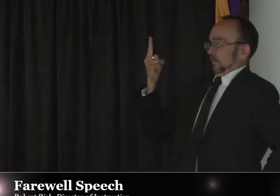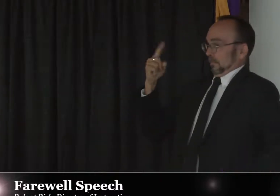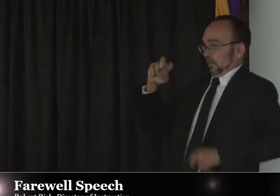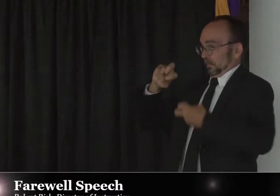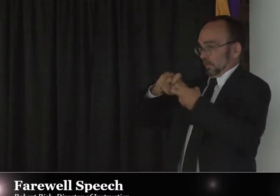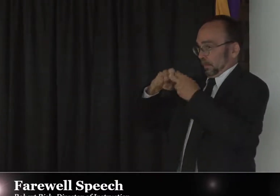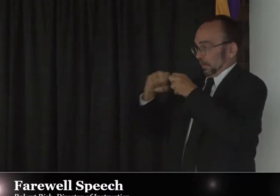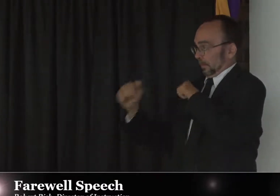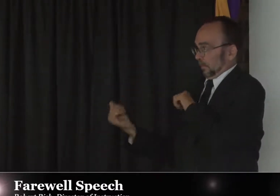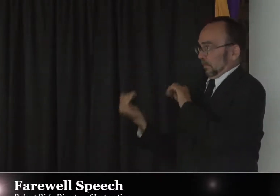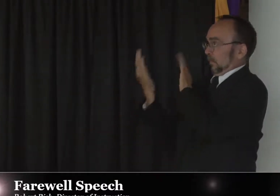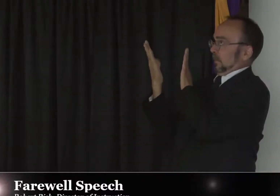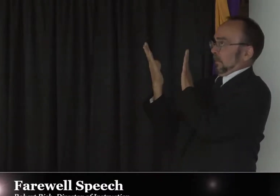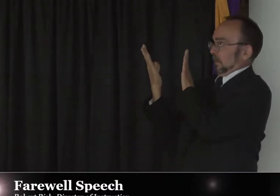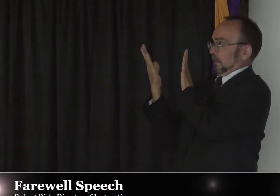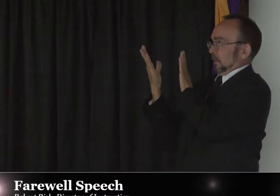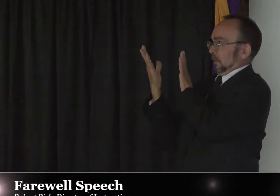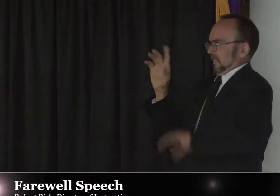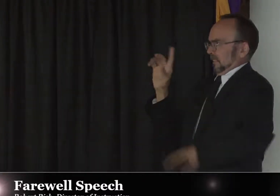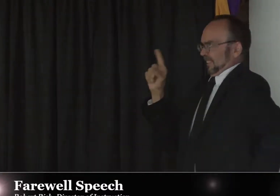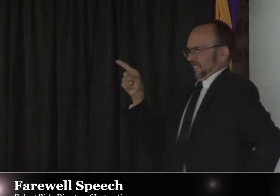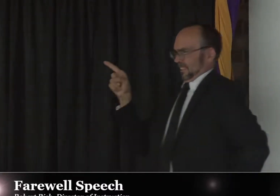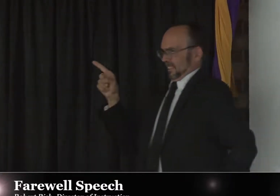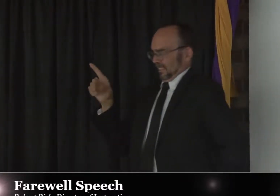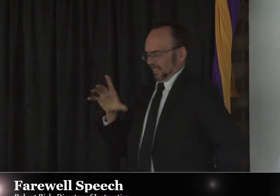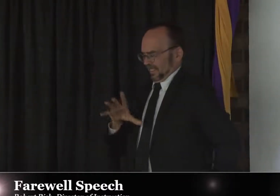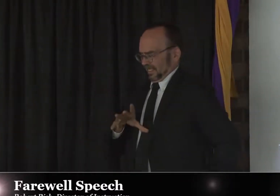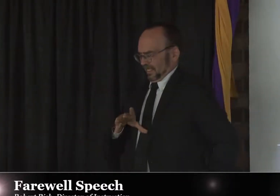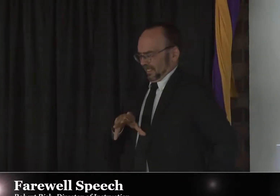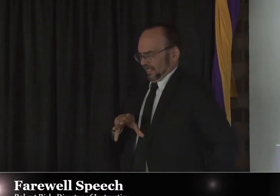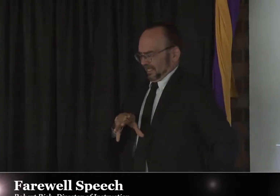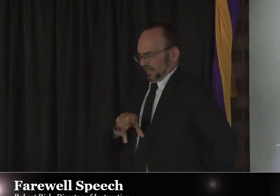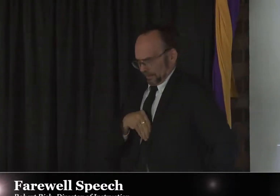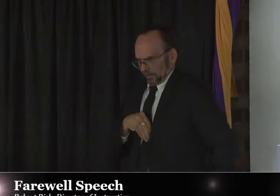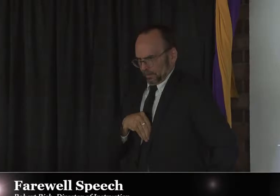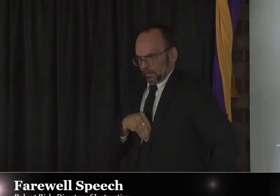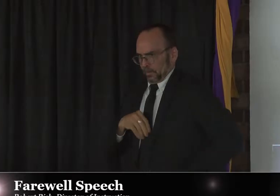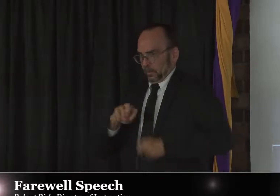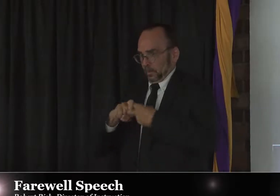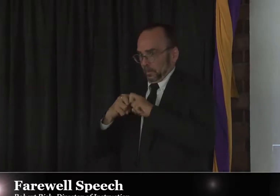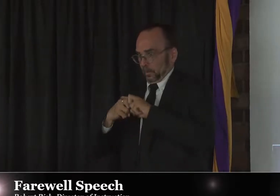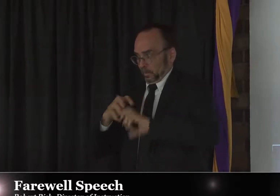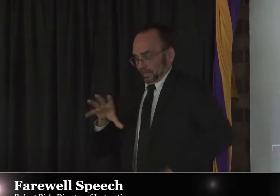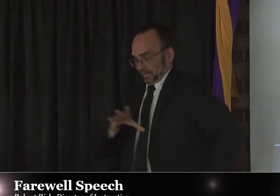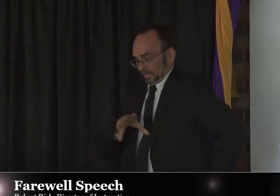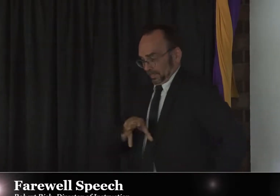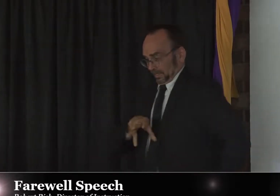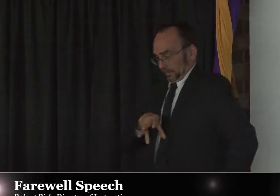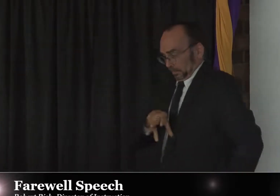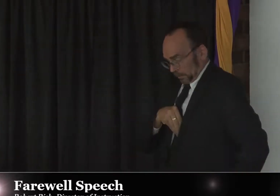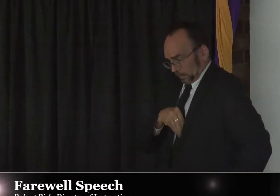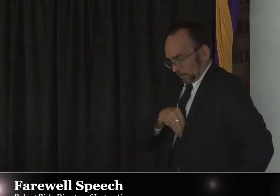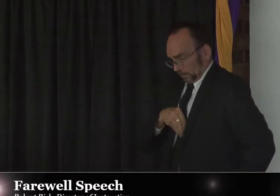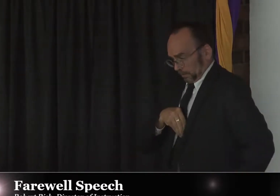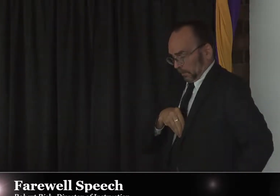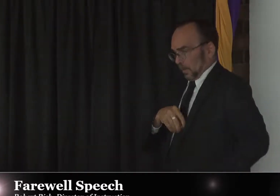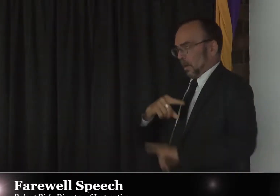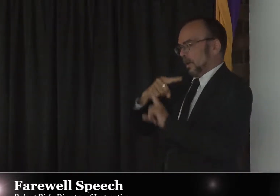up. Problems we face, challenges, and sometimes it's hard to accept.